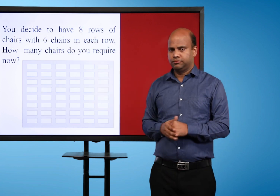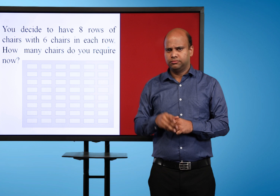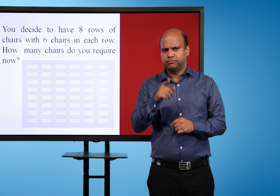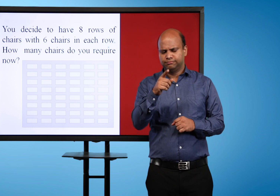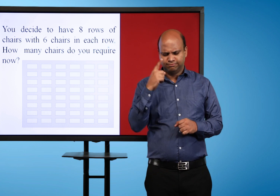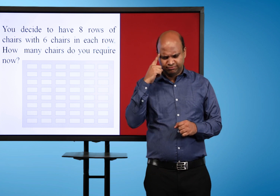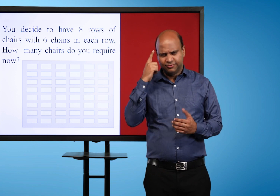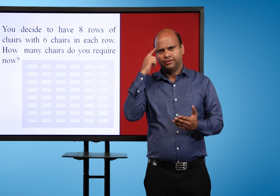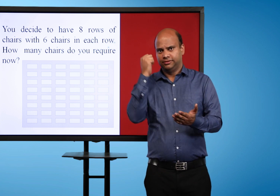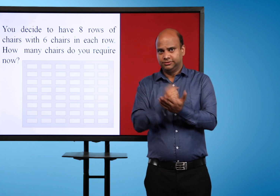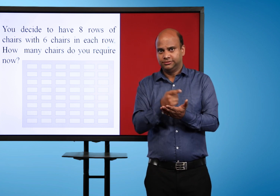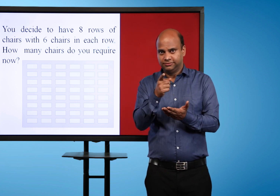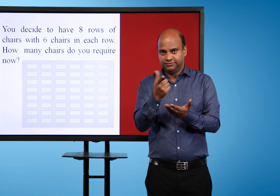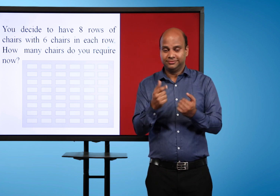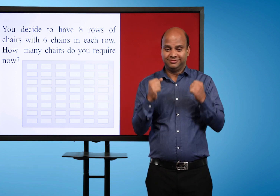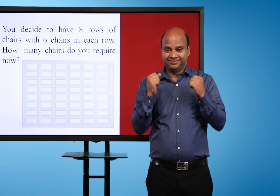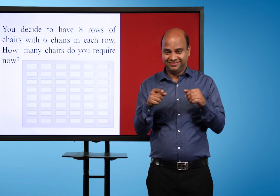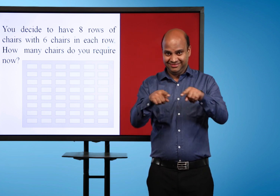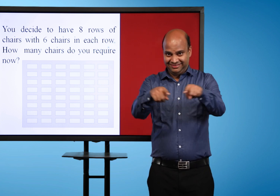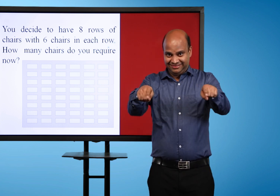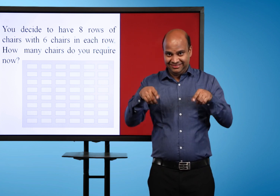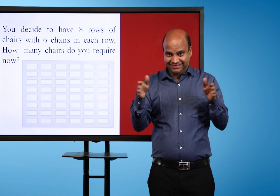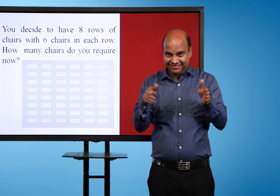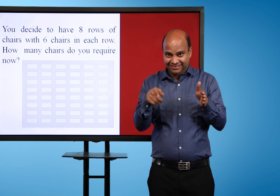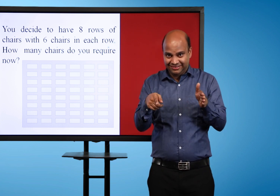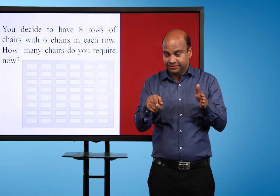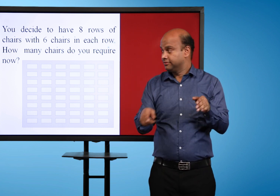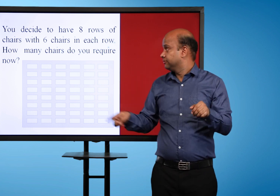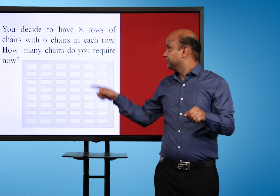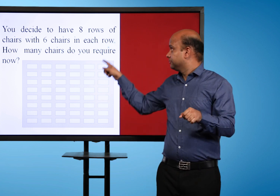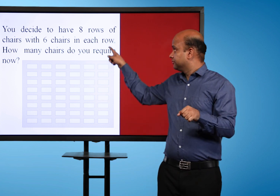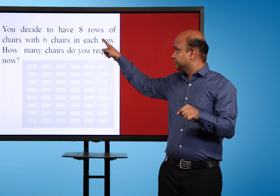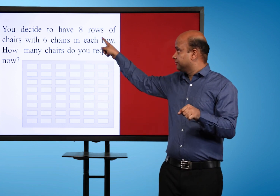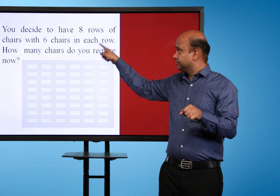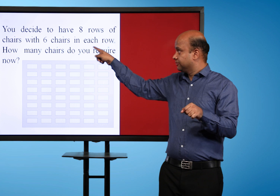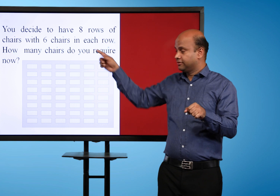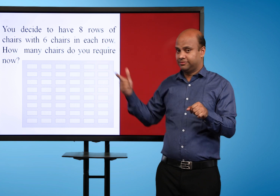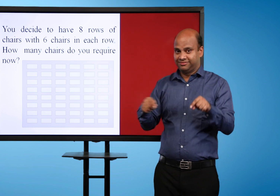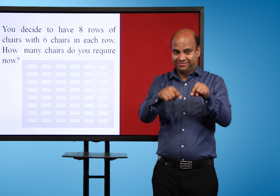You decide to have 8 rows of chairs with 6 chairs in each row.